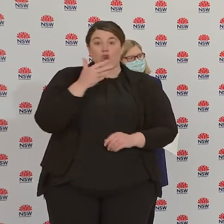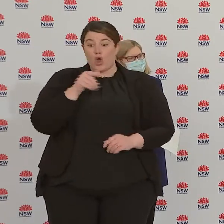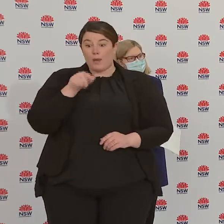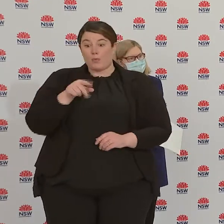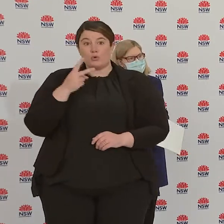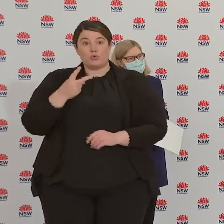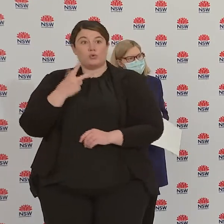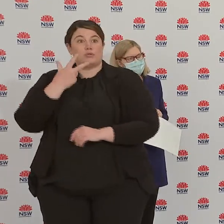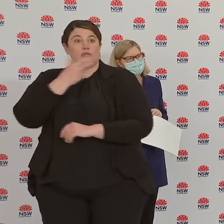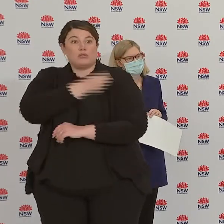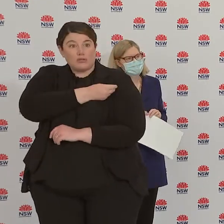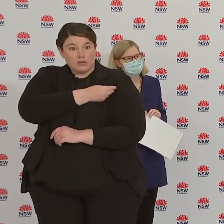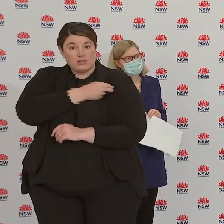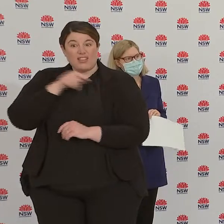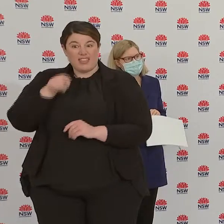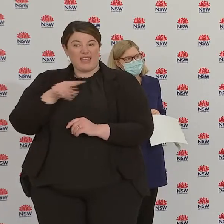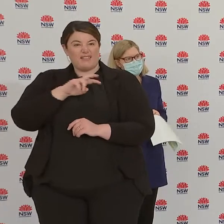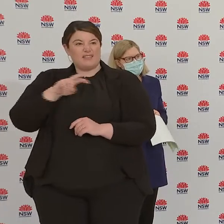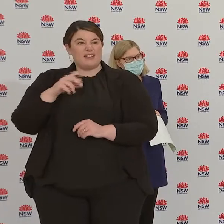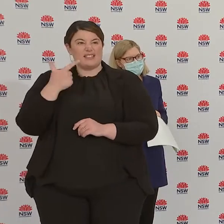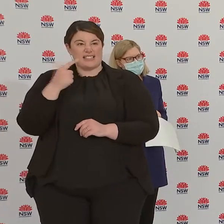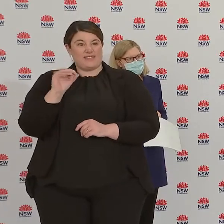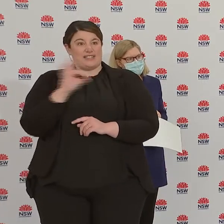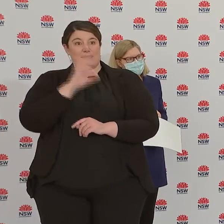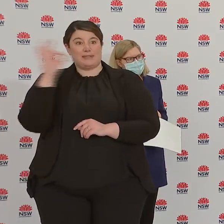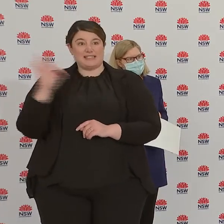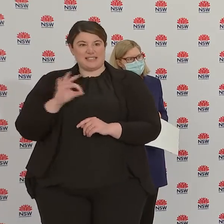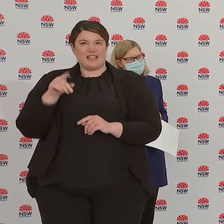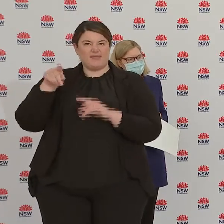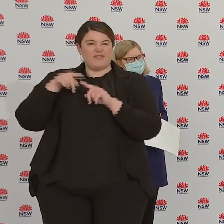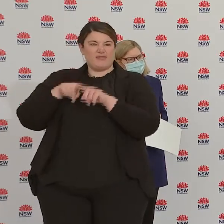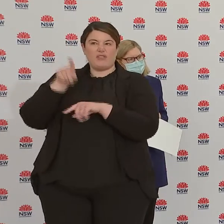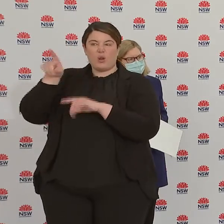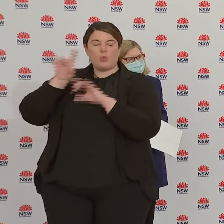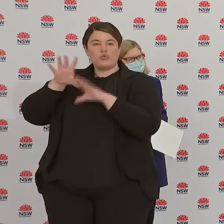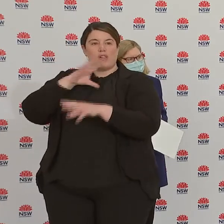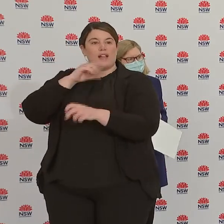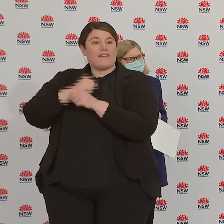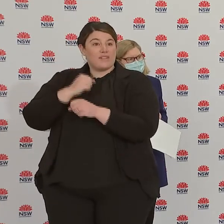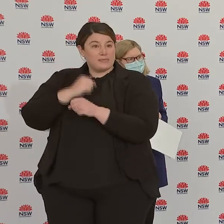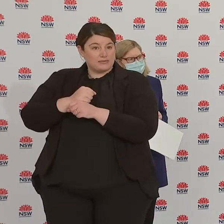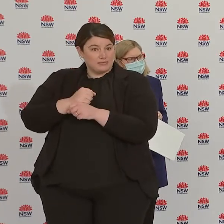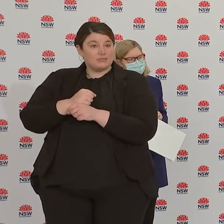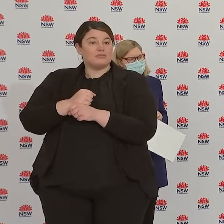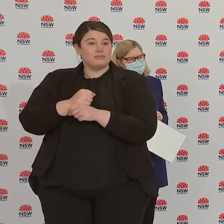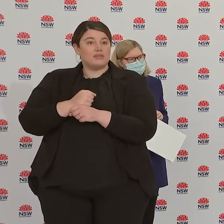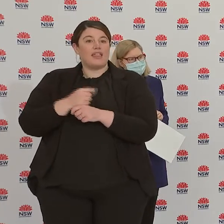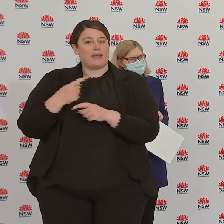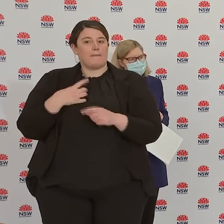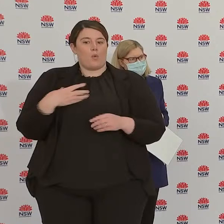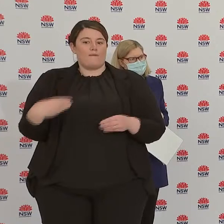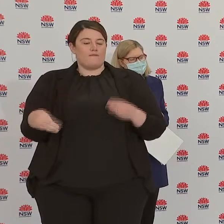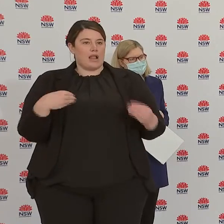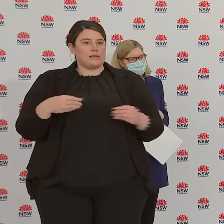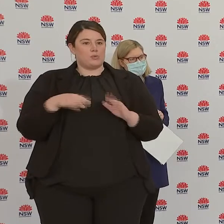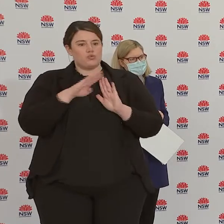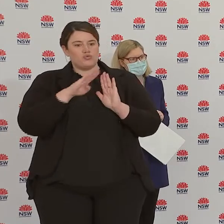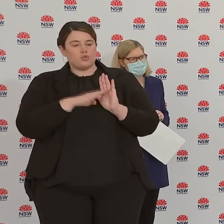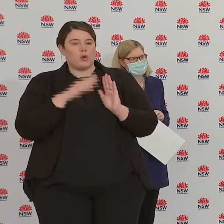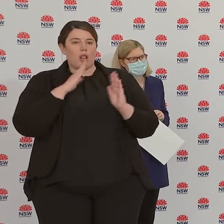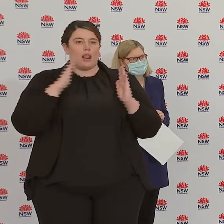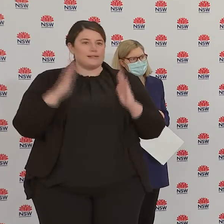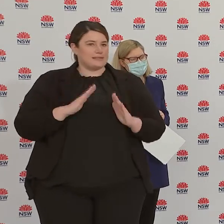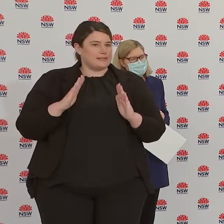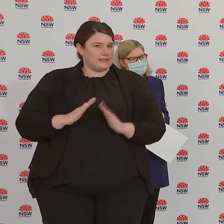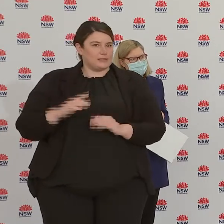the 70% number, we'll be able to have a bit more freedom, obviously, than what we do today moving forward. I